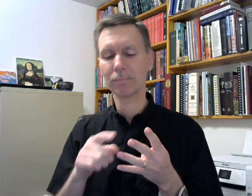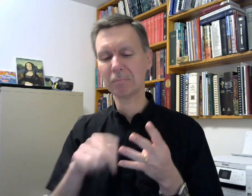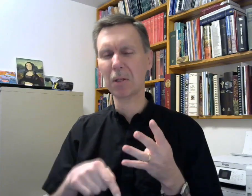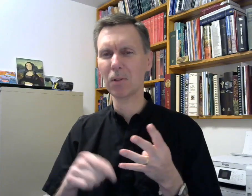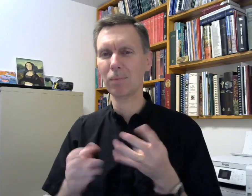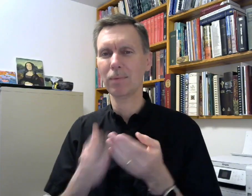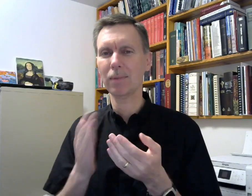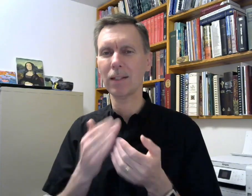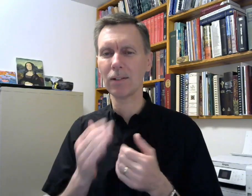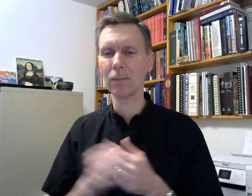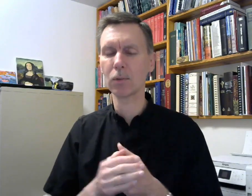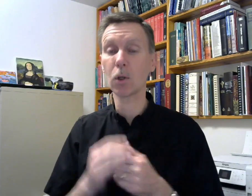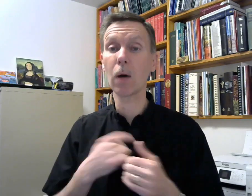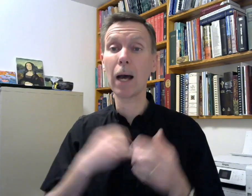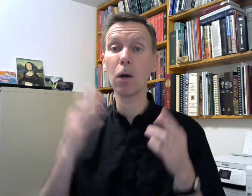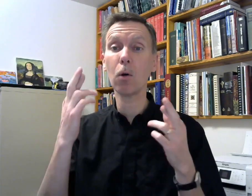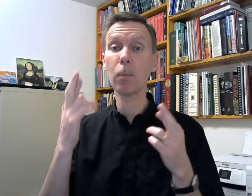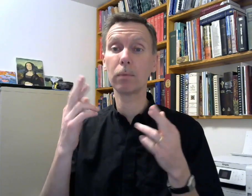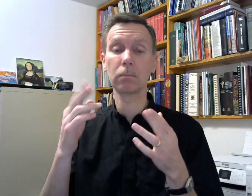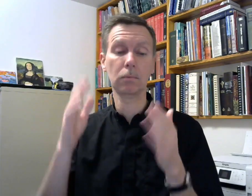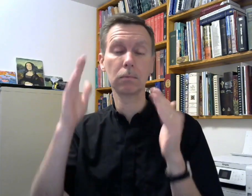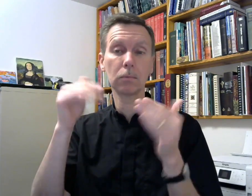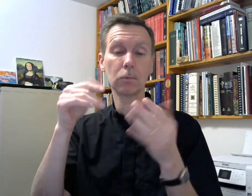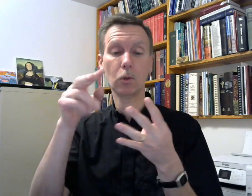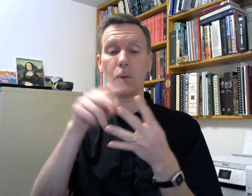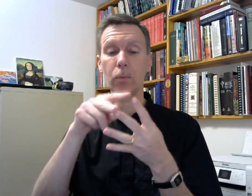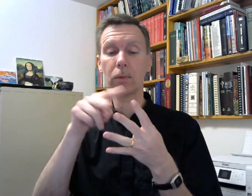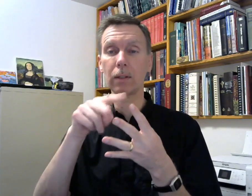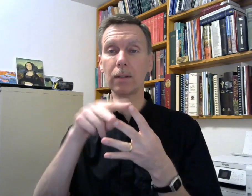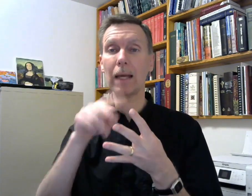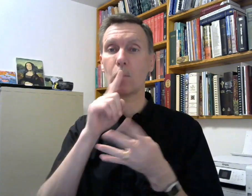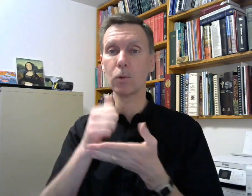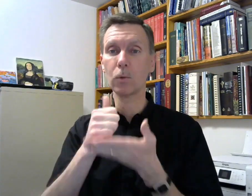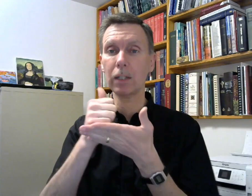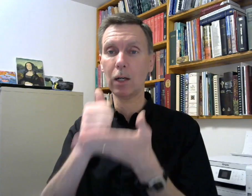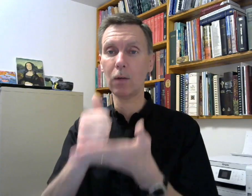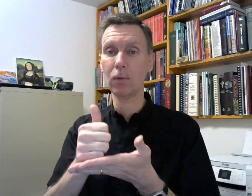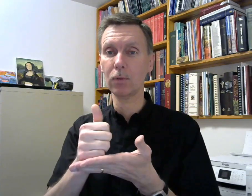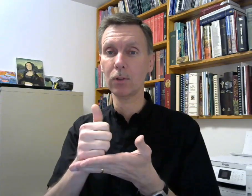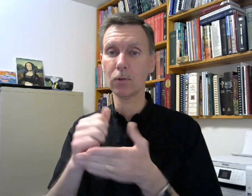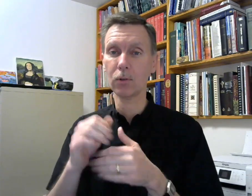those easy. So I hope that that was really helpful for those two,